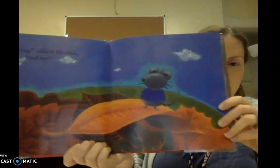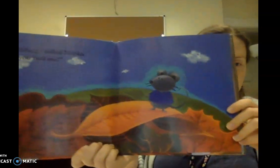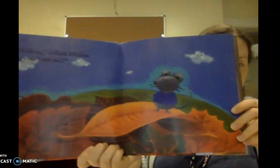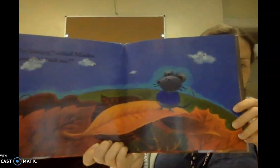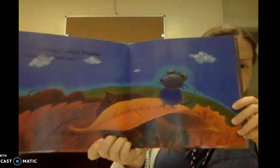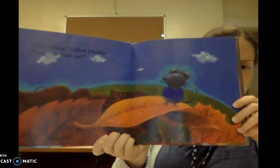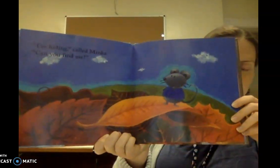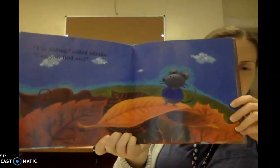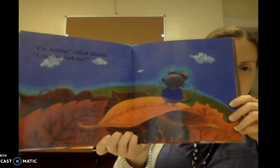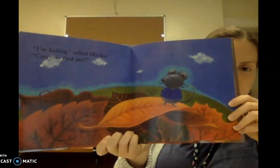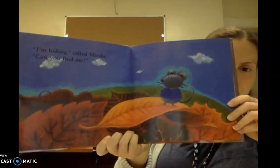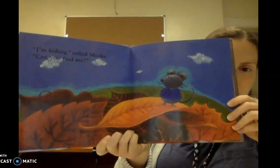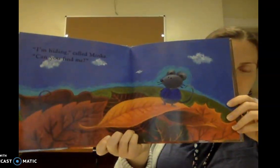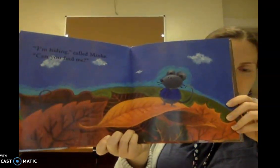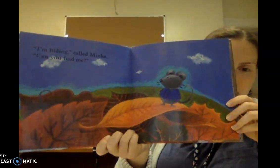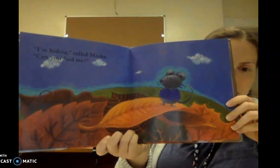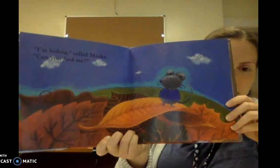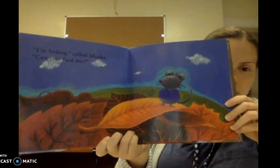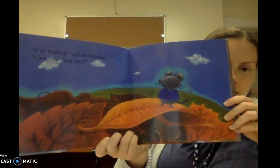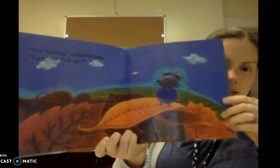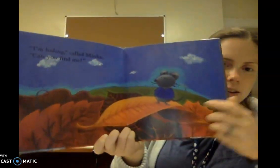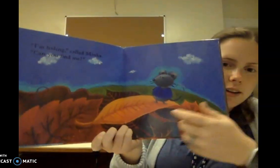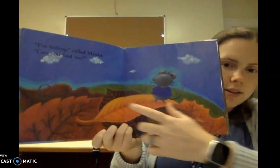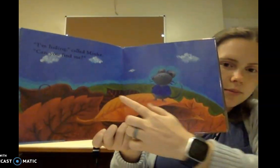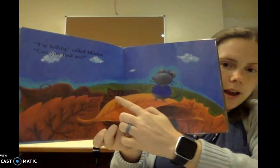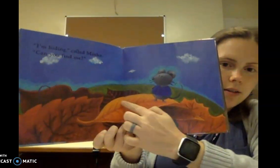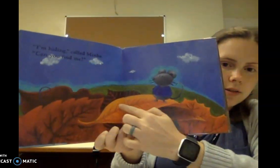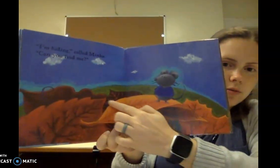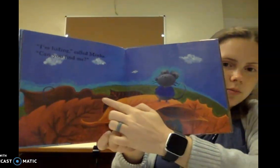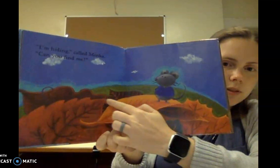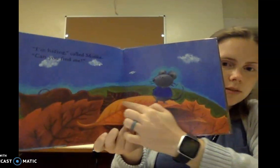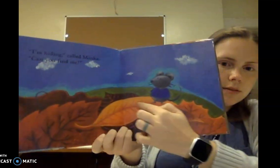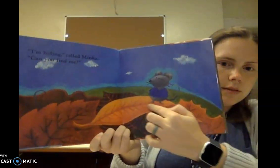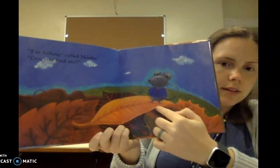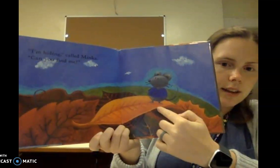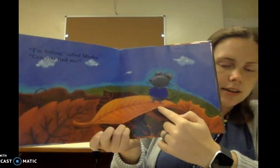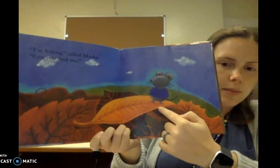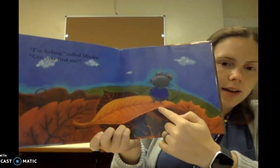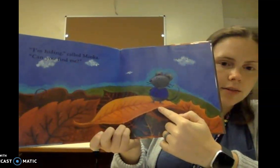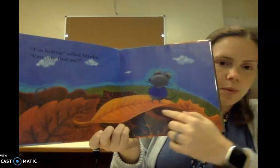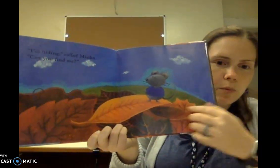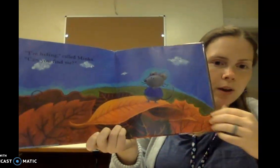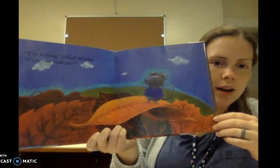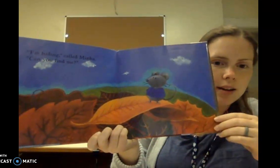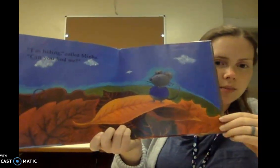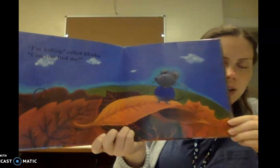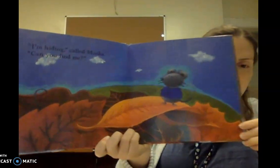very closely. Can you see Minka? Here's Mouse. Oops. There's Mouse, but where is